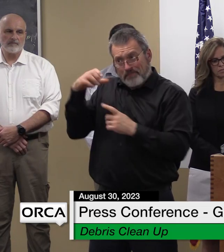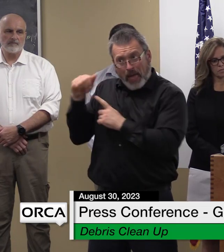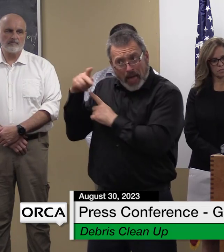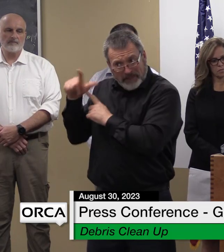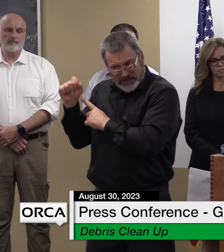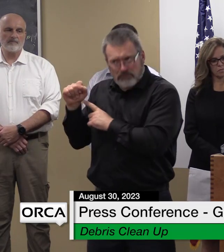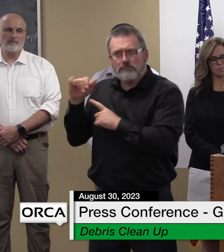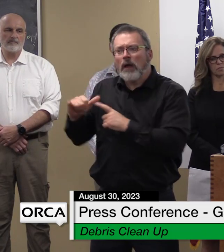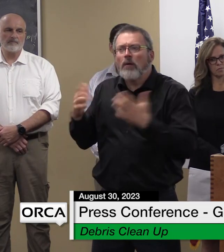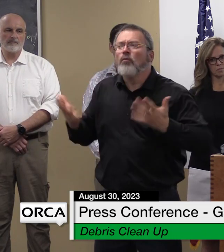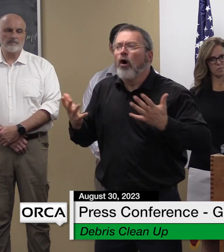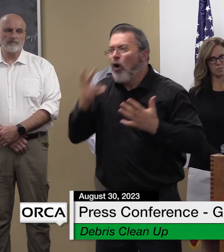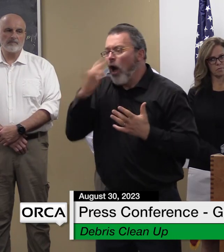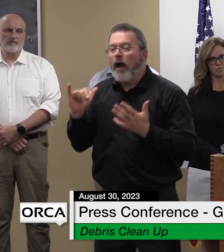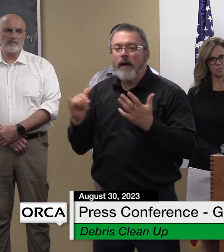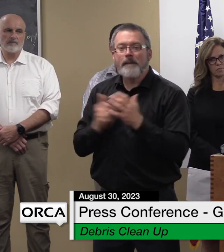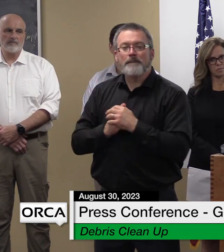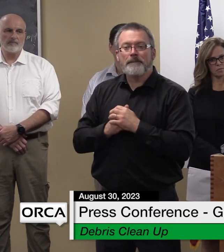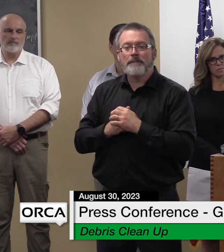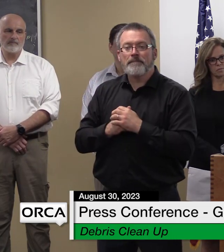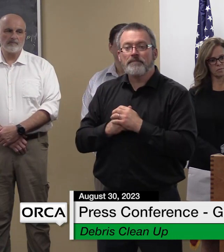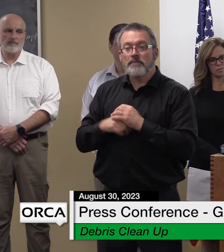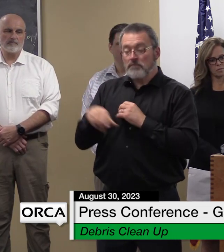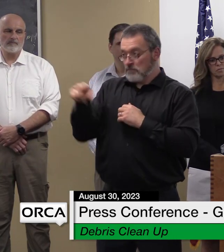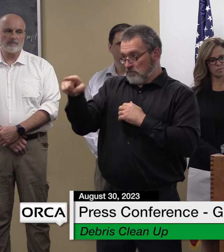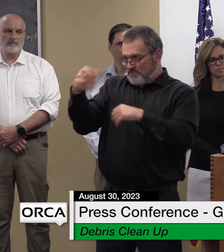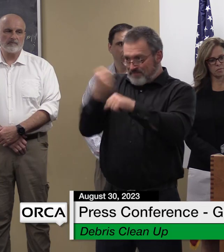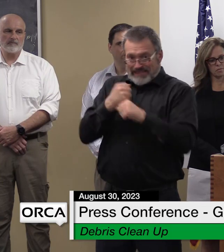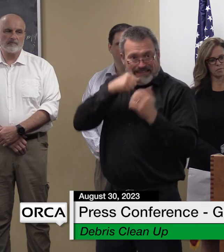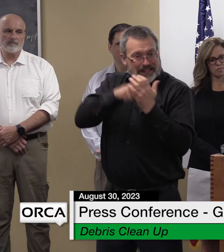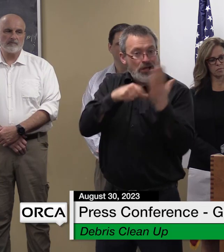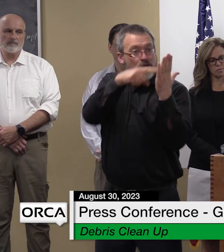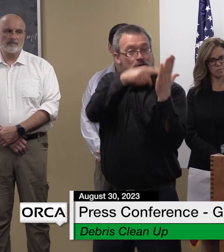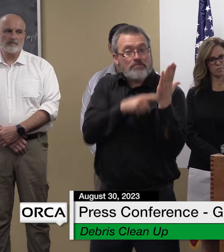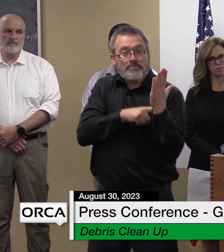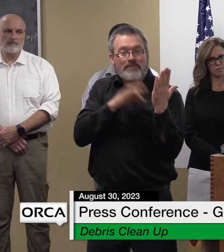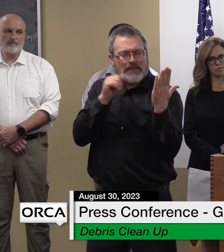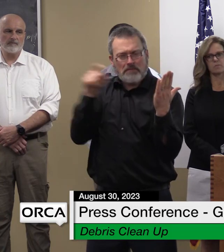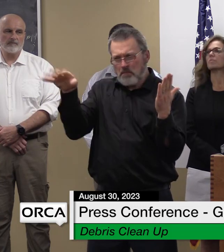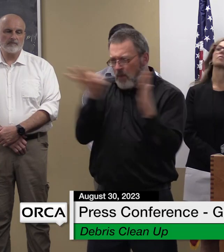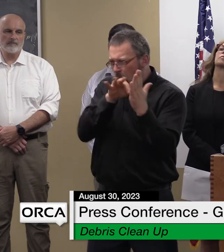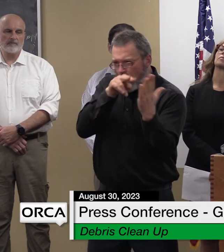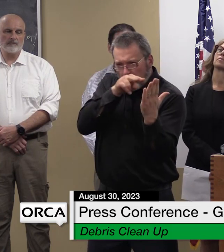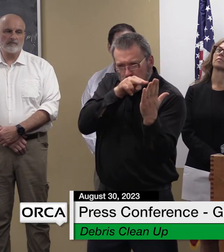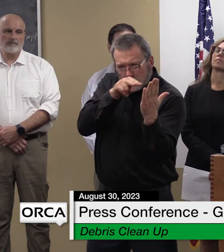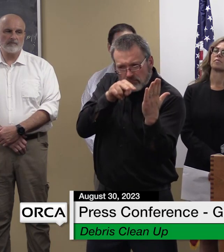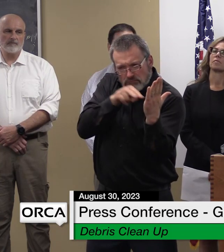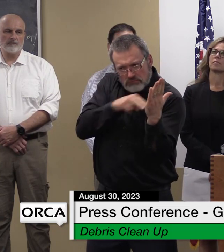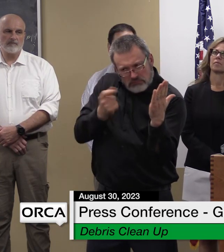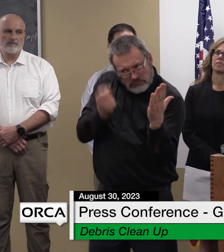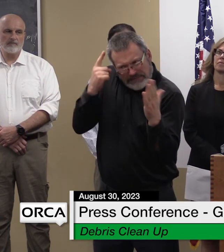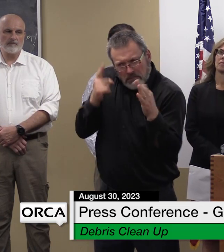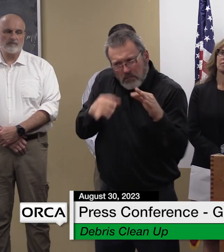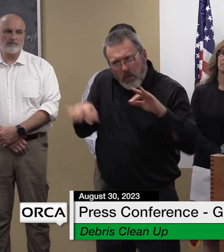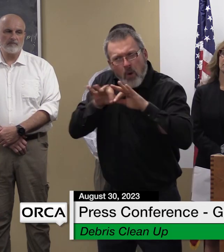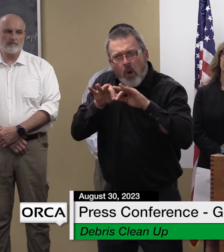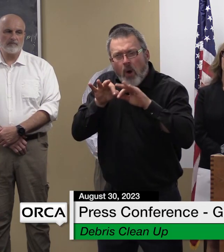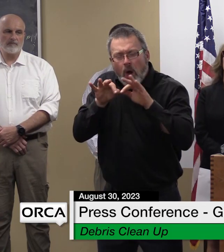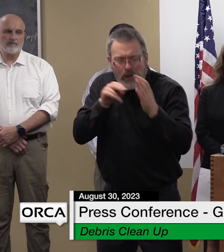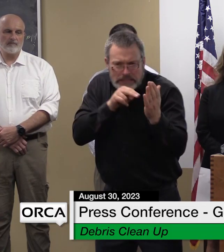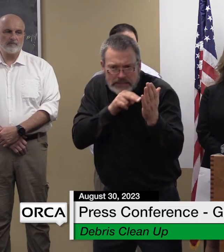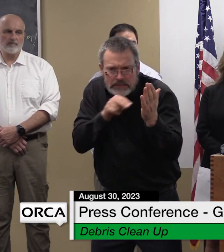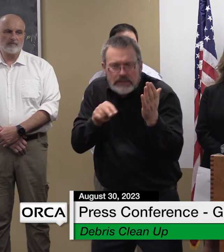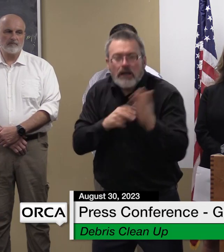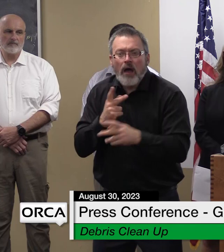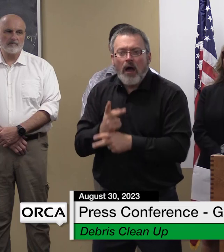letter you received from FEMA. Reading this letter will help you decide what the next steps are. If you do not